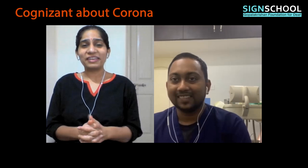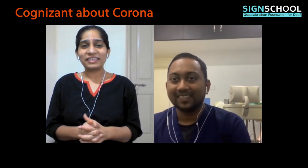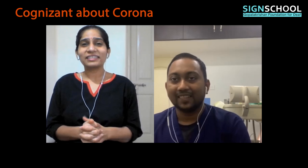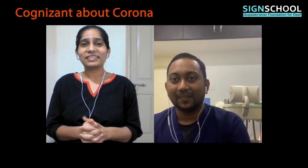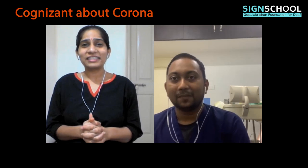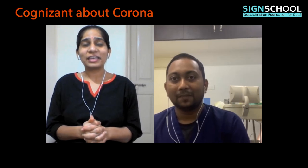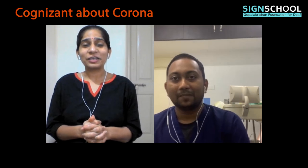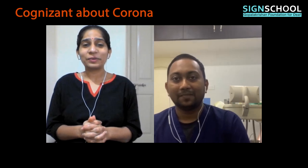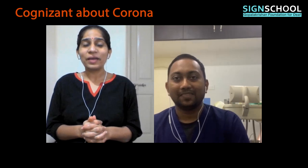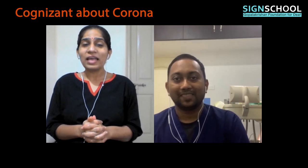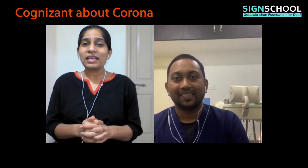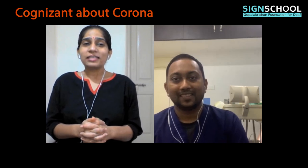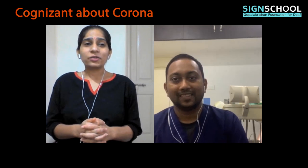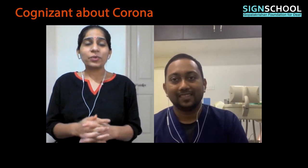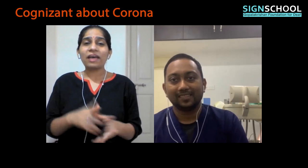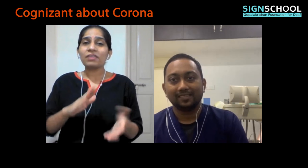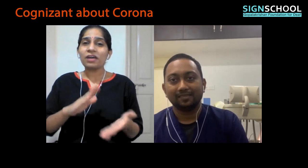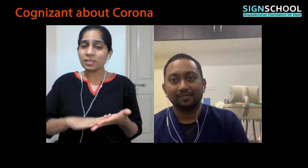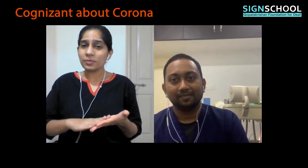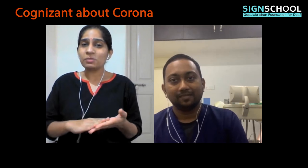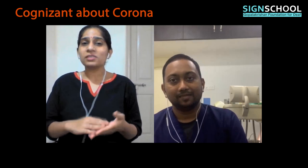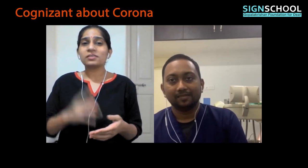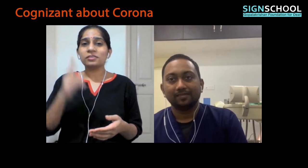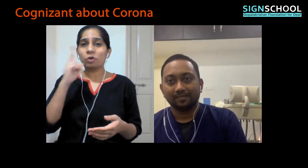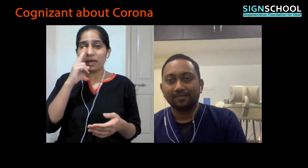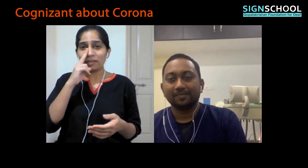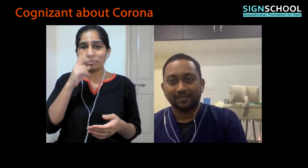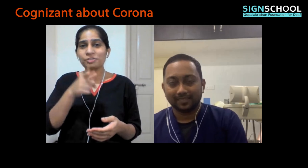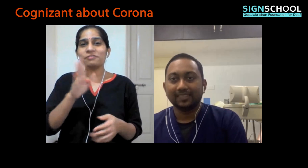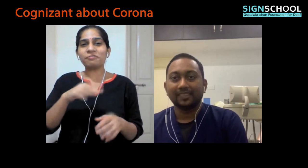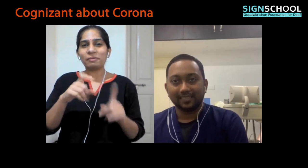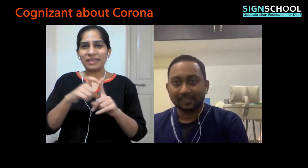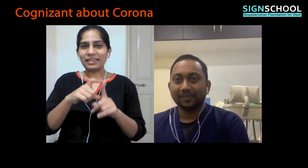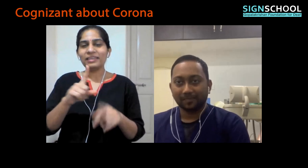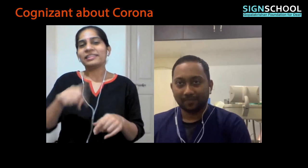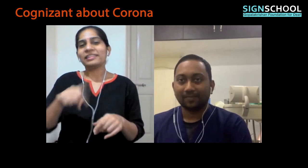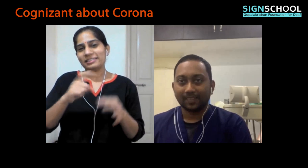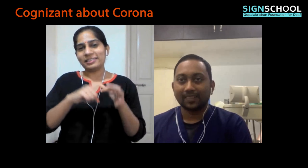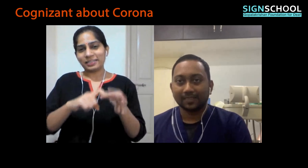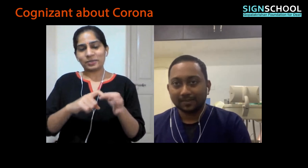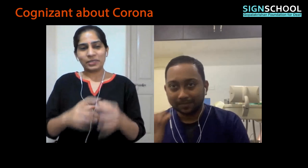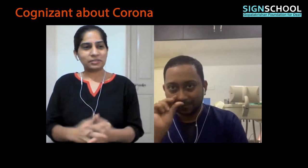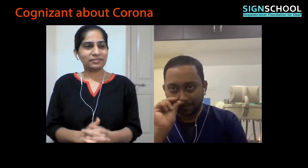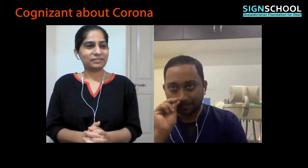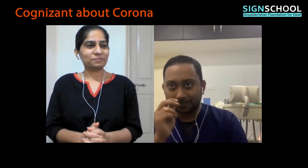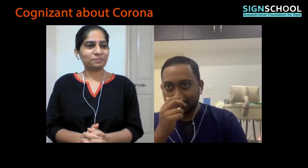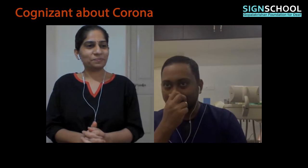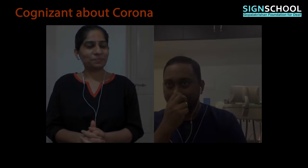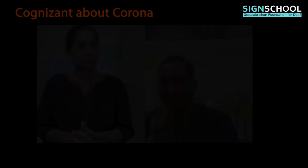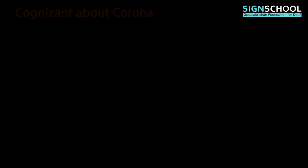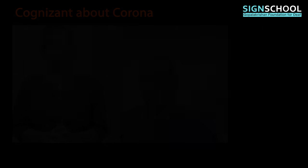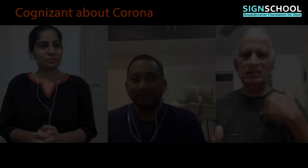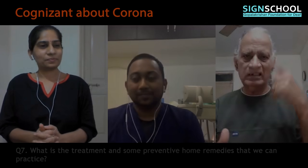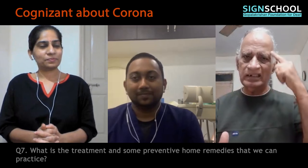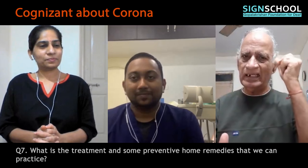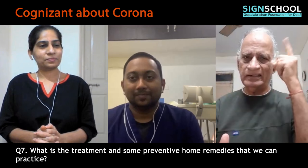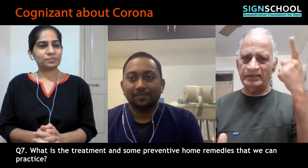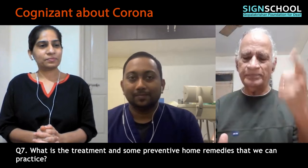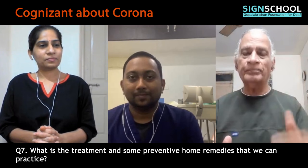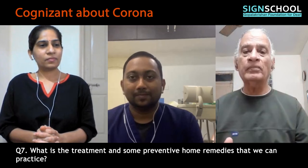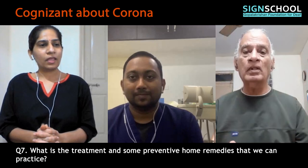Okay, all right. Yes, thank you. So we have a husband, Mr. Gopalakrishnan from Delhi. That's his next question.